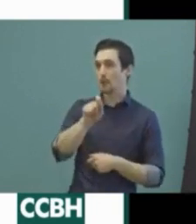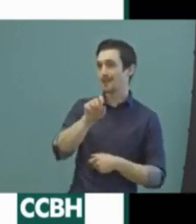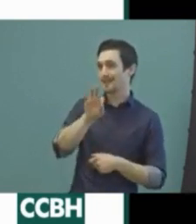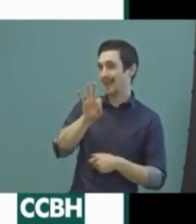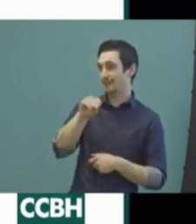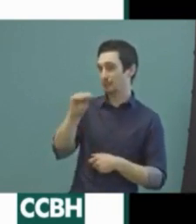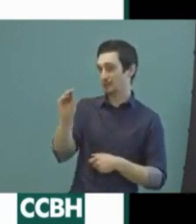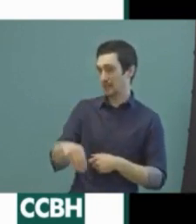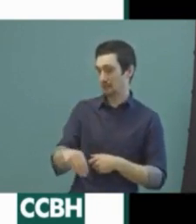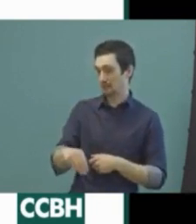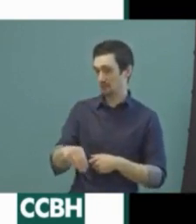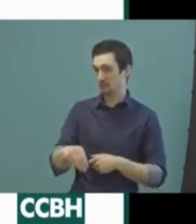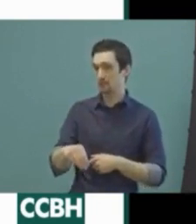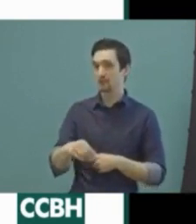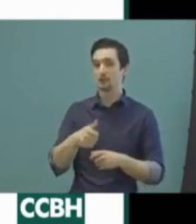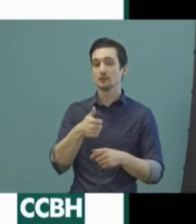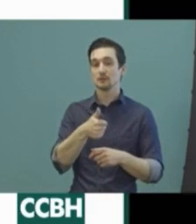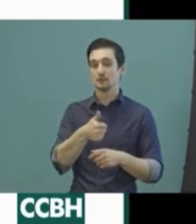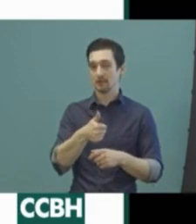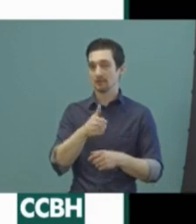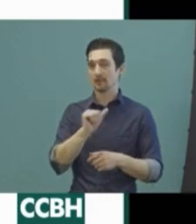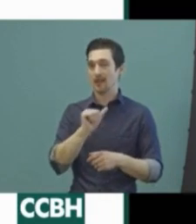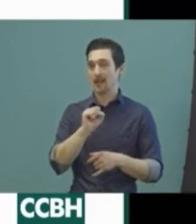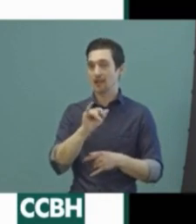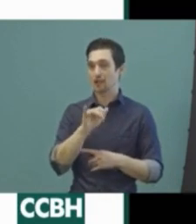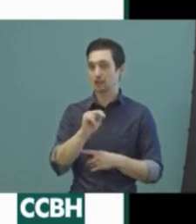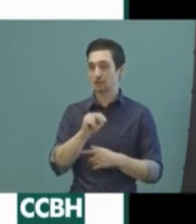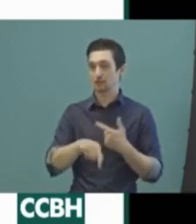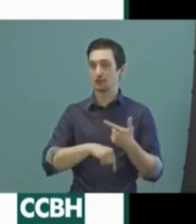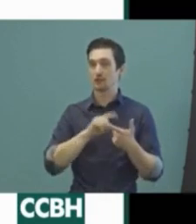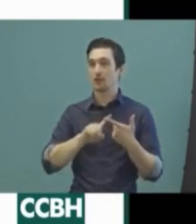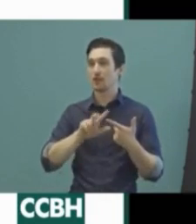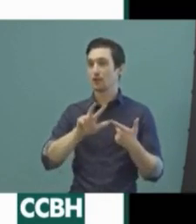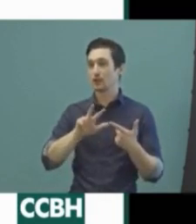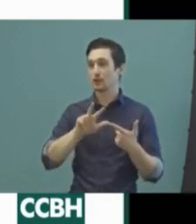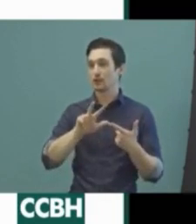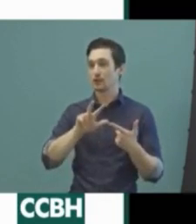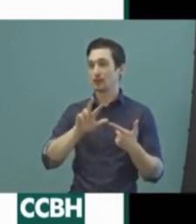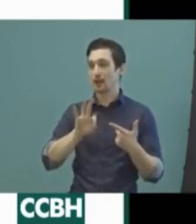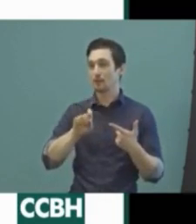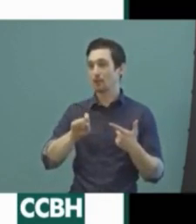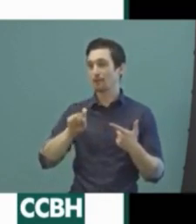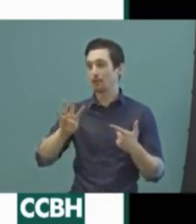0.9% of individuals who are cases identify as Asian, 31.4 as Black,